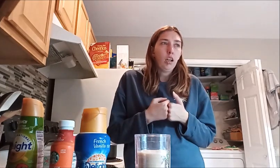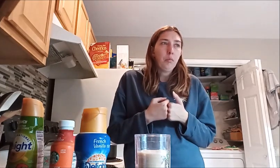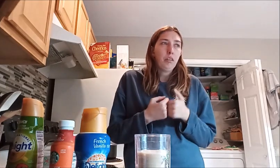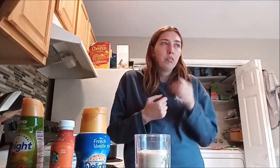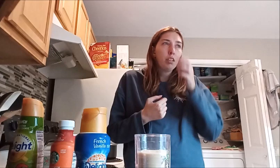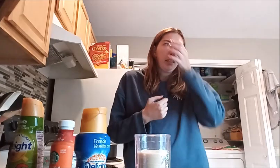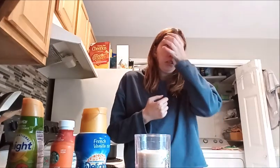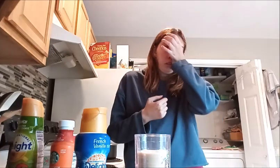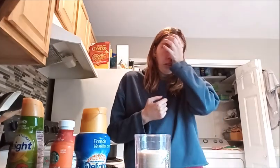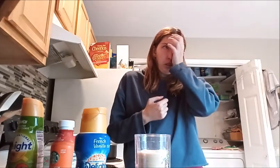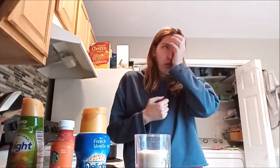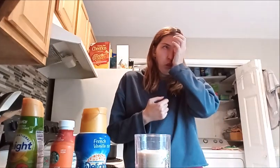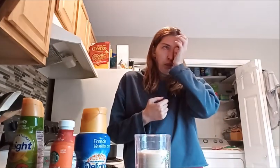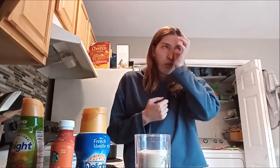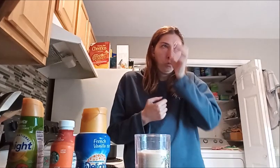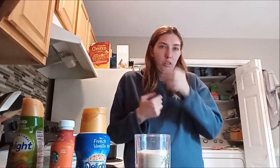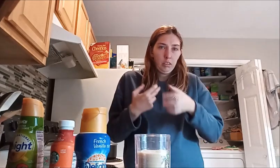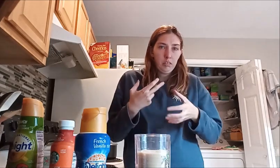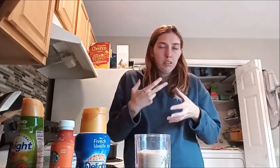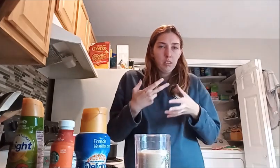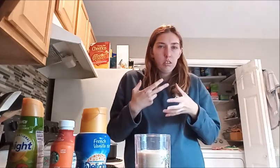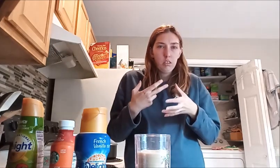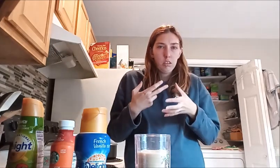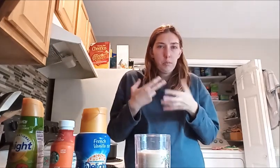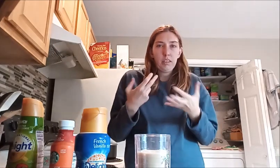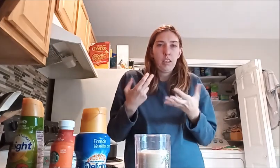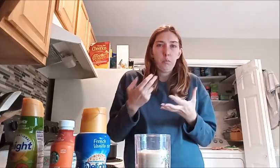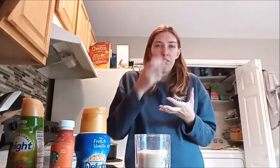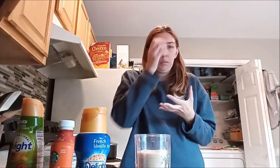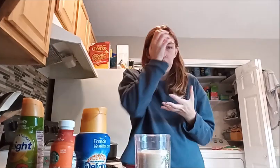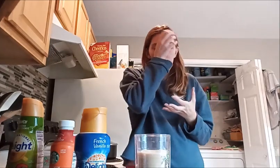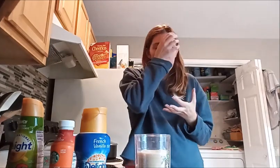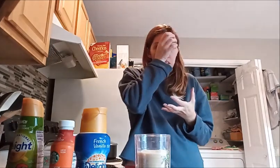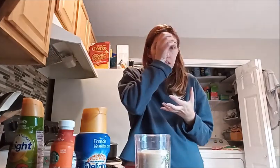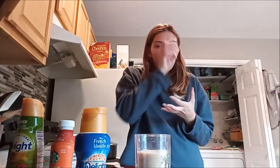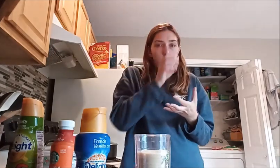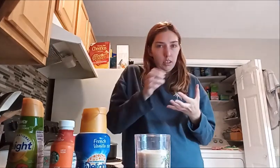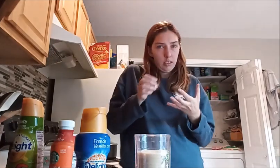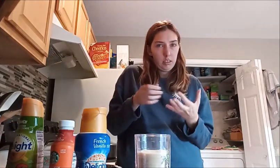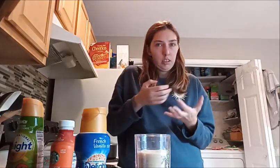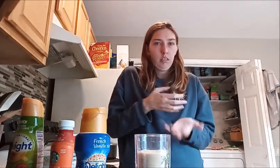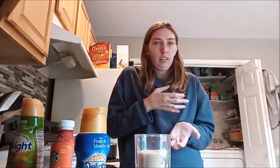understood just how important spending time with family was until that incident, and I